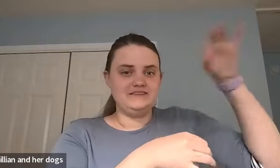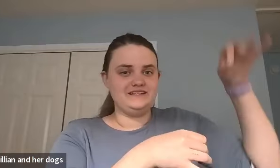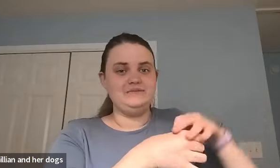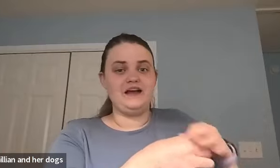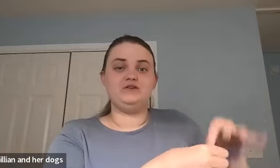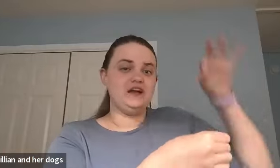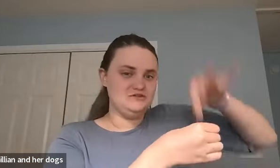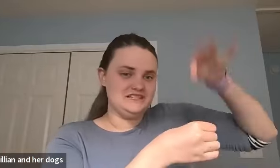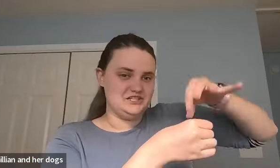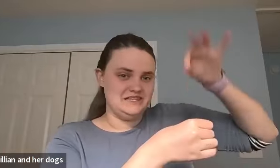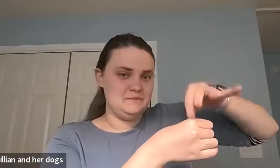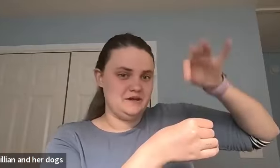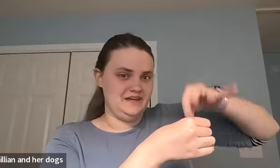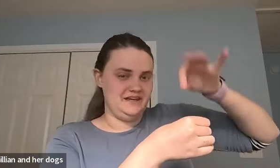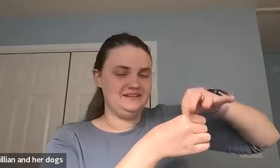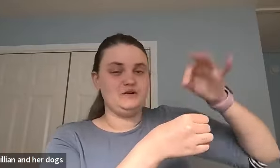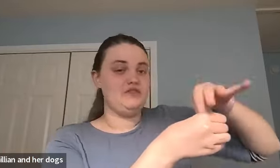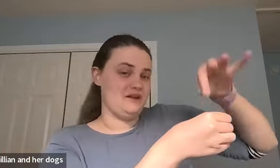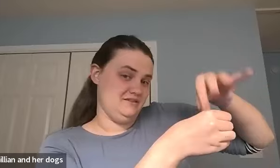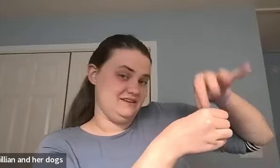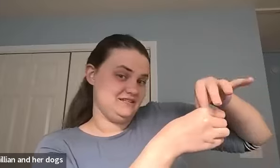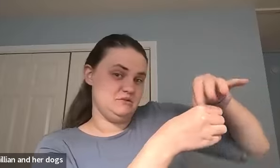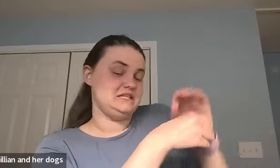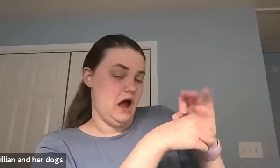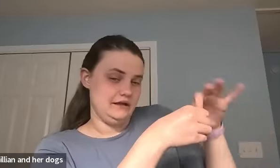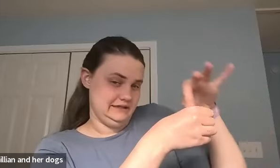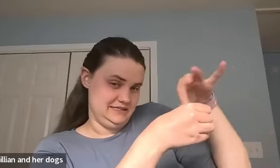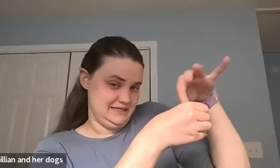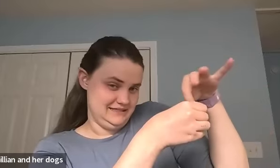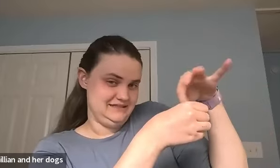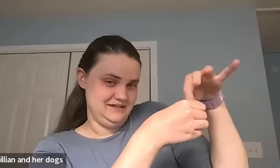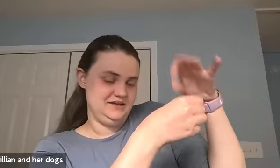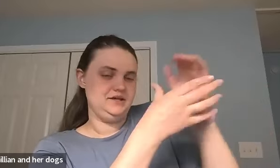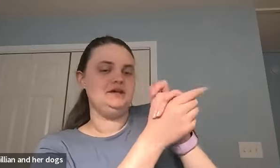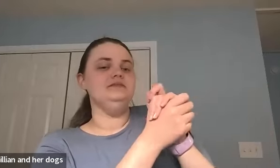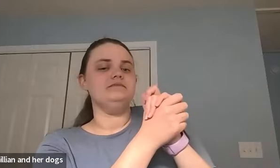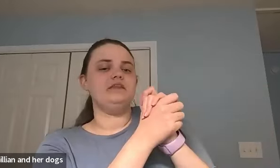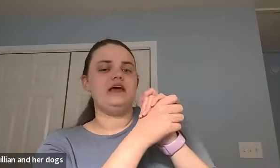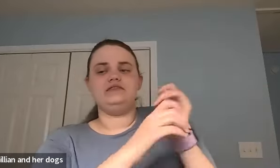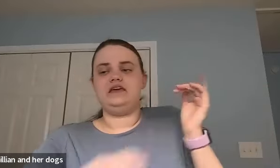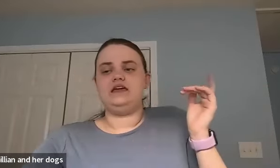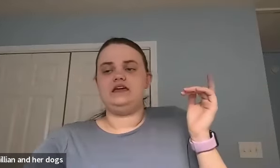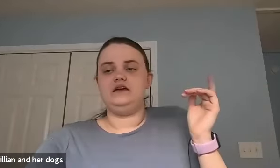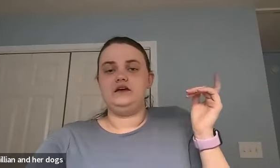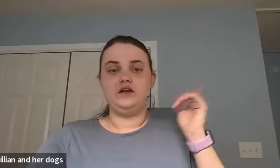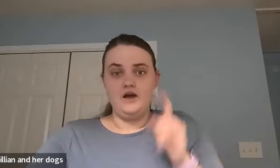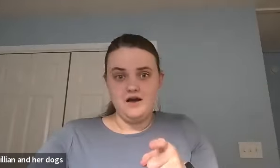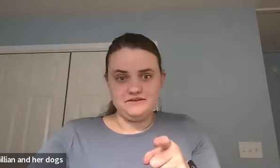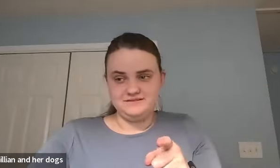in the tea bag. So I got used to just the dipping in. So I thought it'd be this, but it's not. It's this. And then coffee,